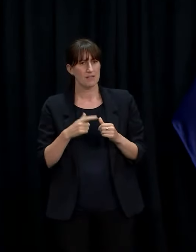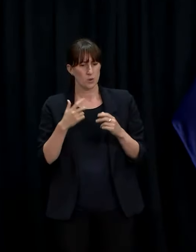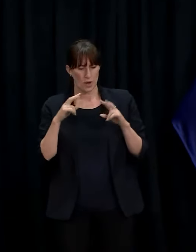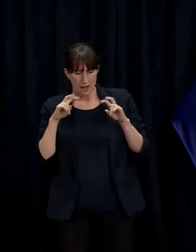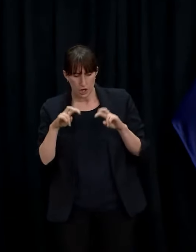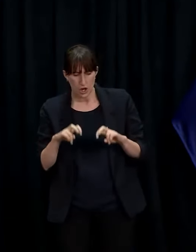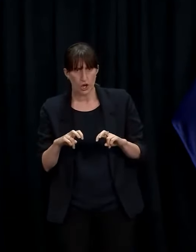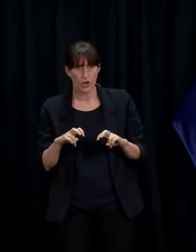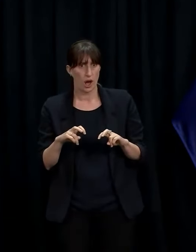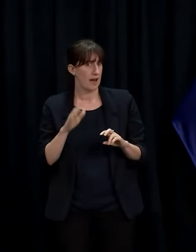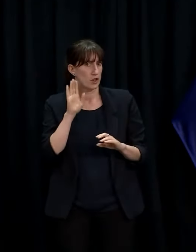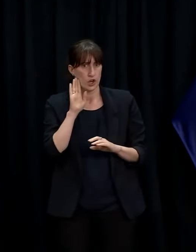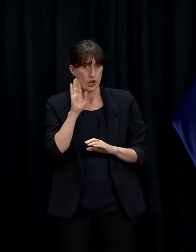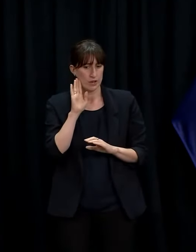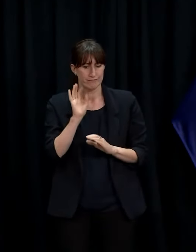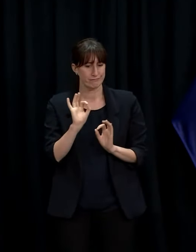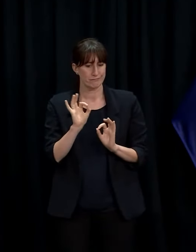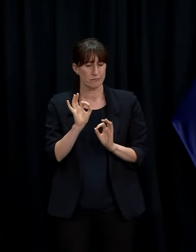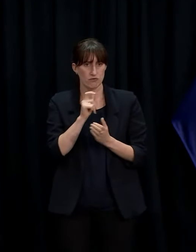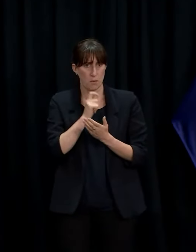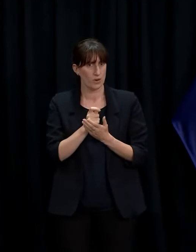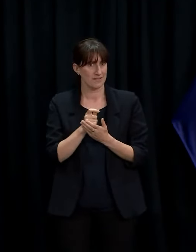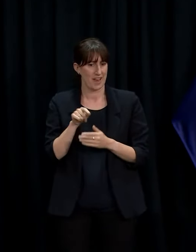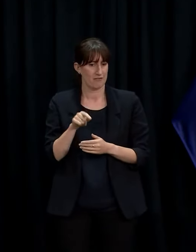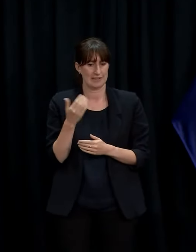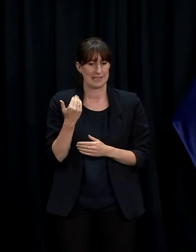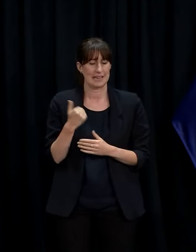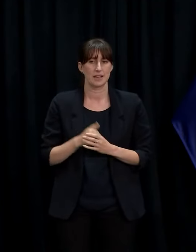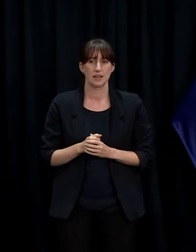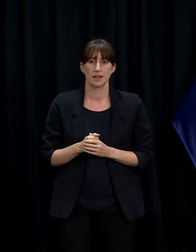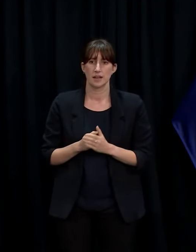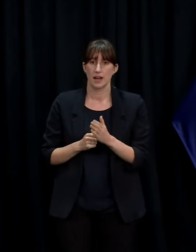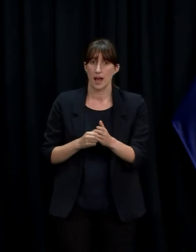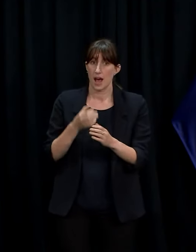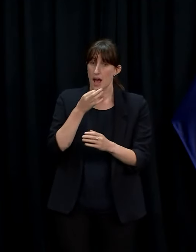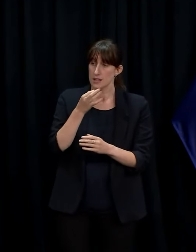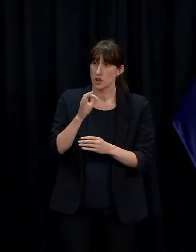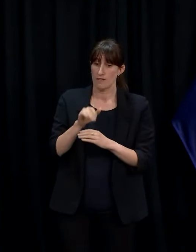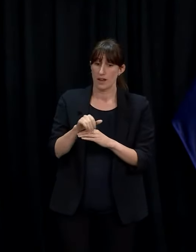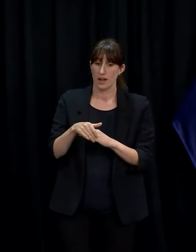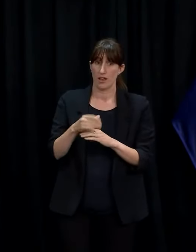not happening, it's just I haven't had the reports of it. Booster for that age group as well,